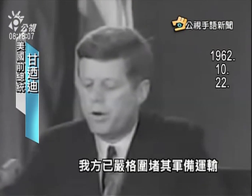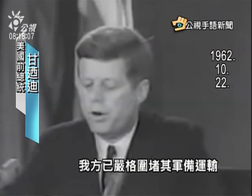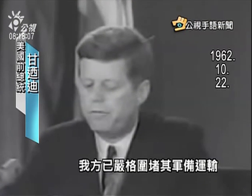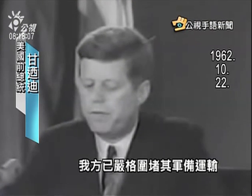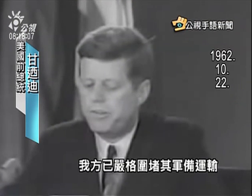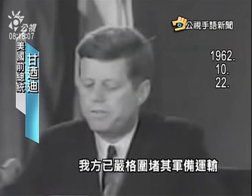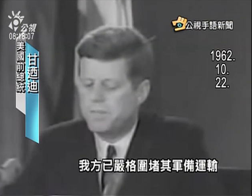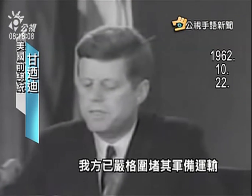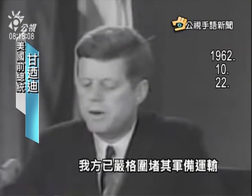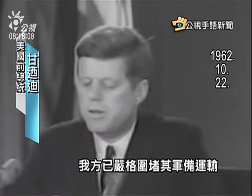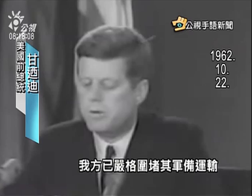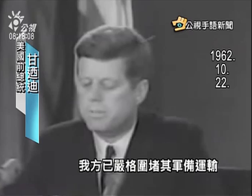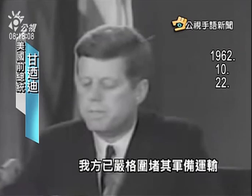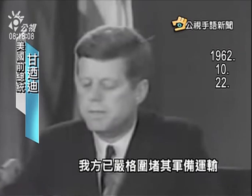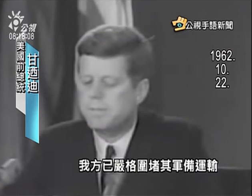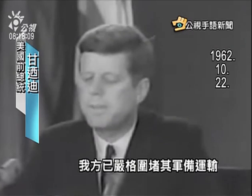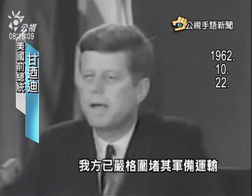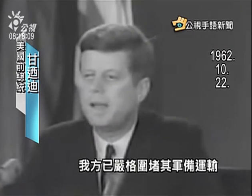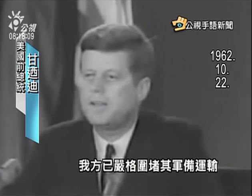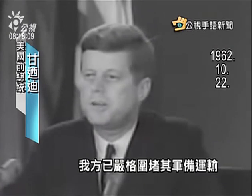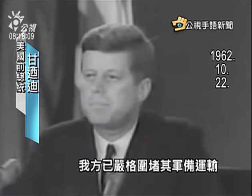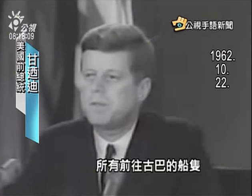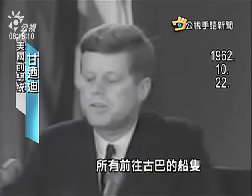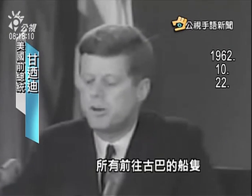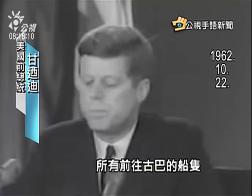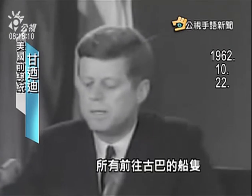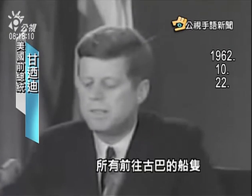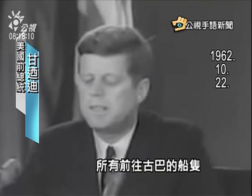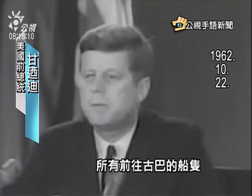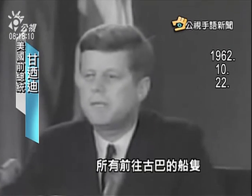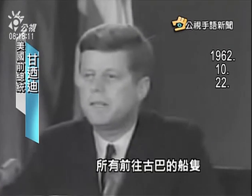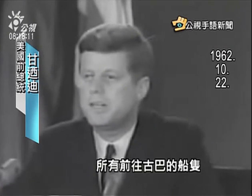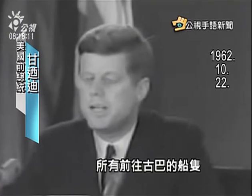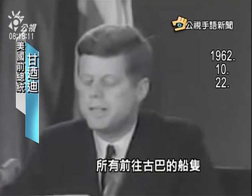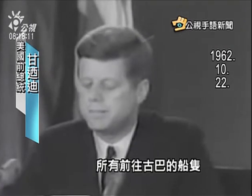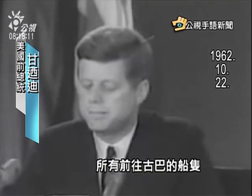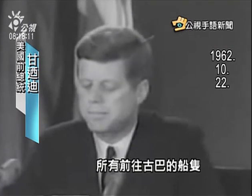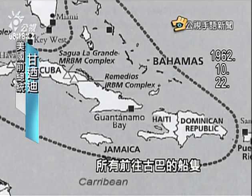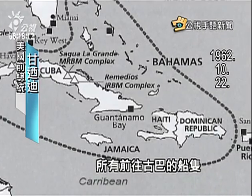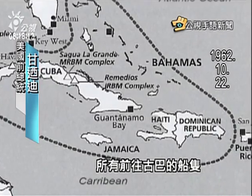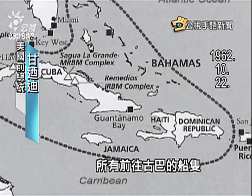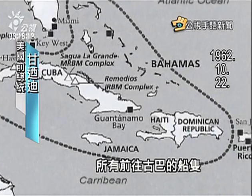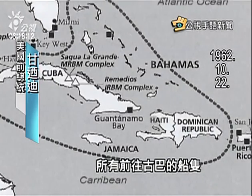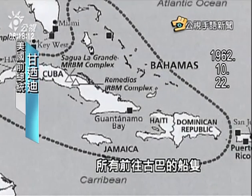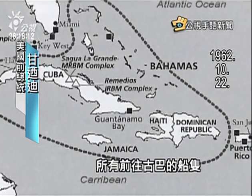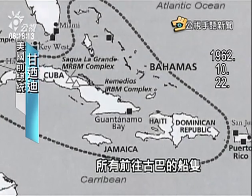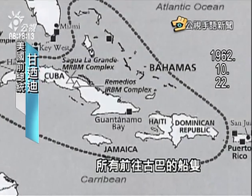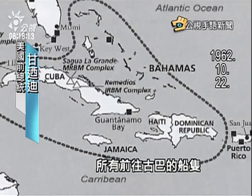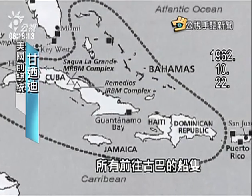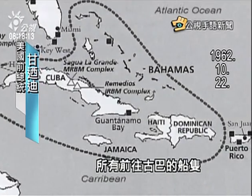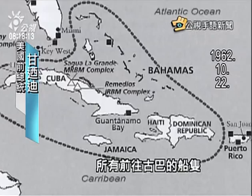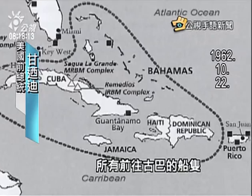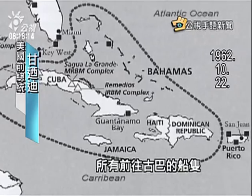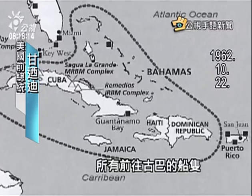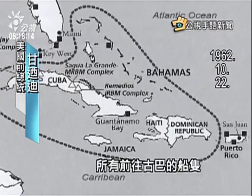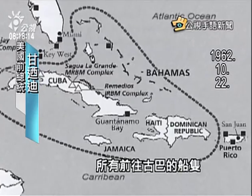all offensive military equipment under shipment to Cuba is being initiated.All ships of any kind bound for